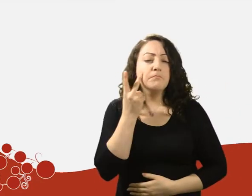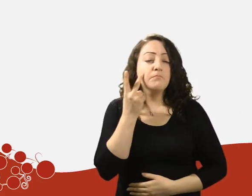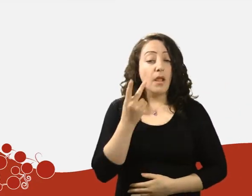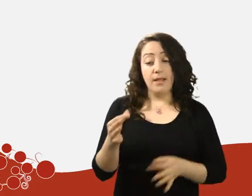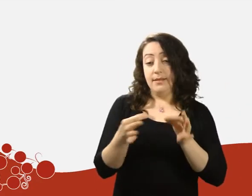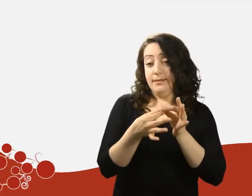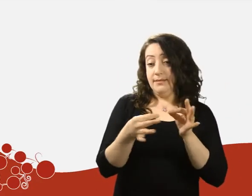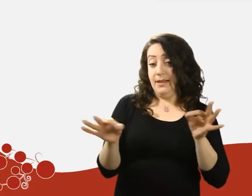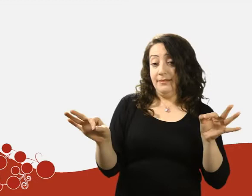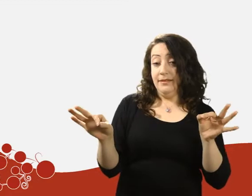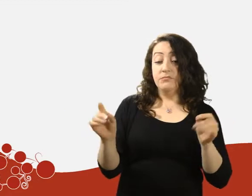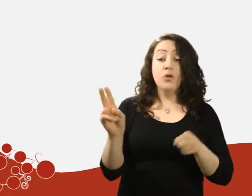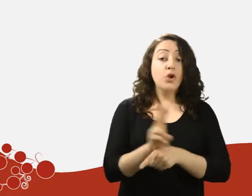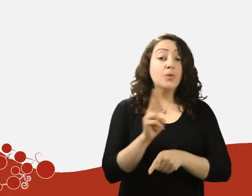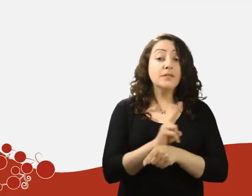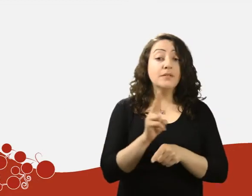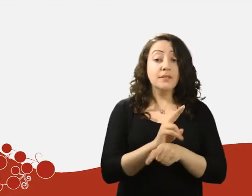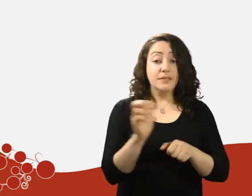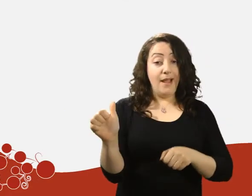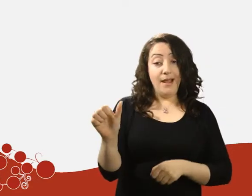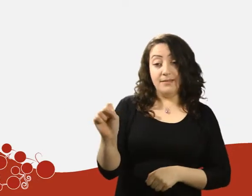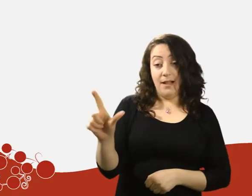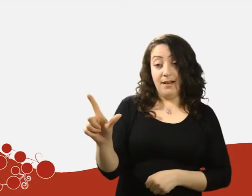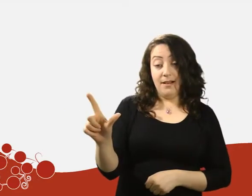let's have a look at a few ASL sentences.